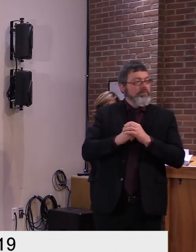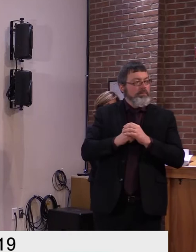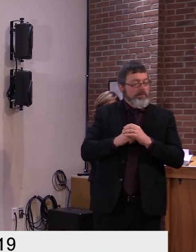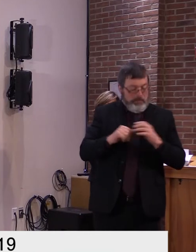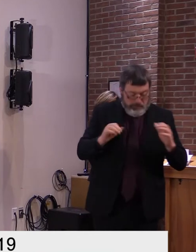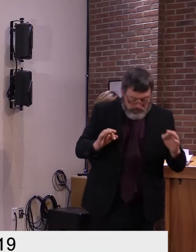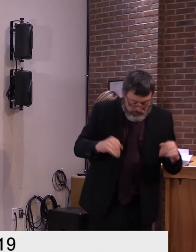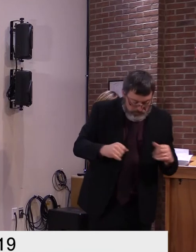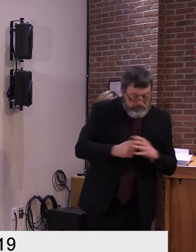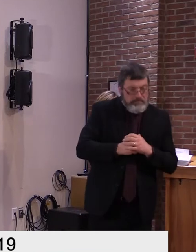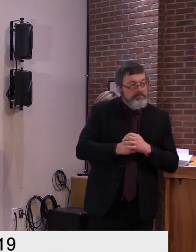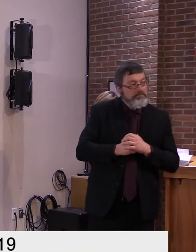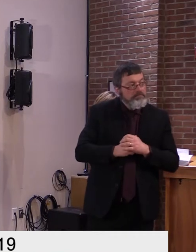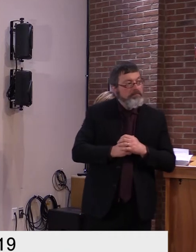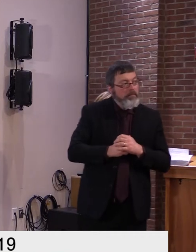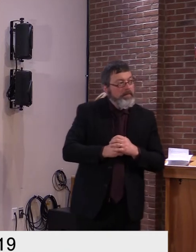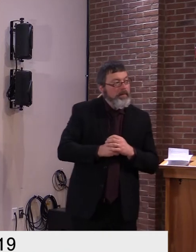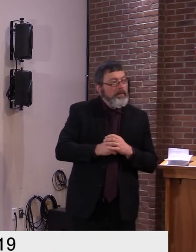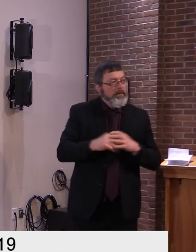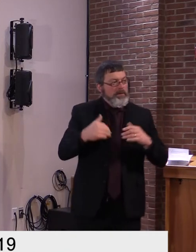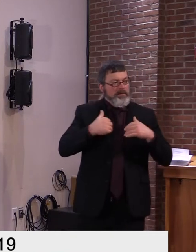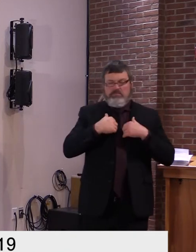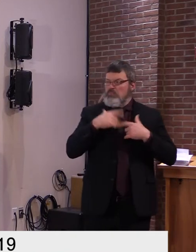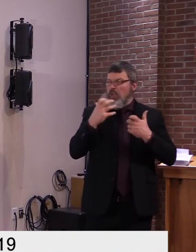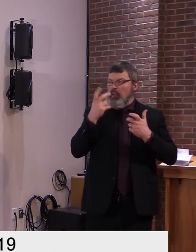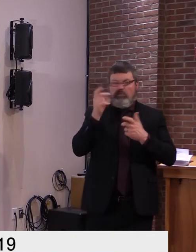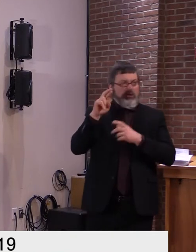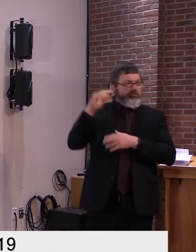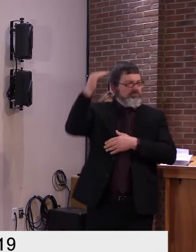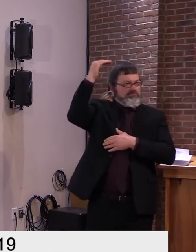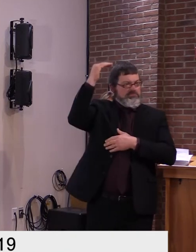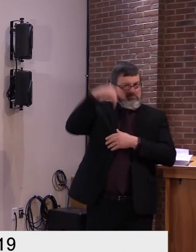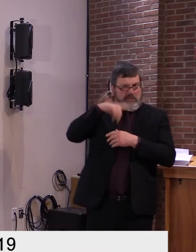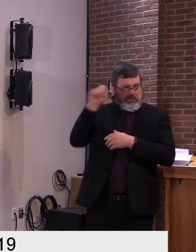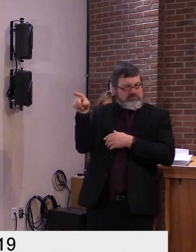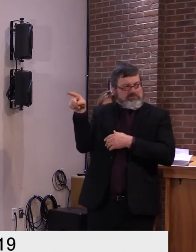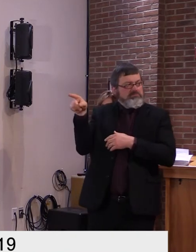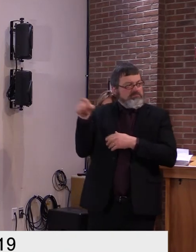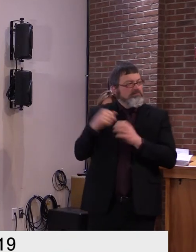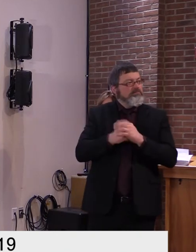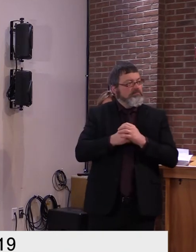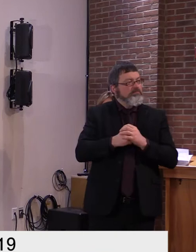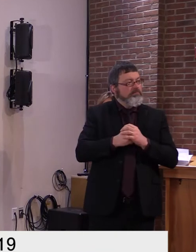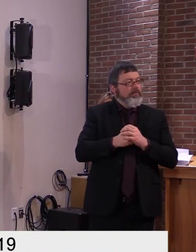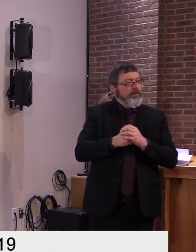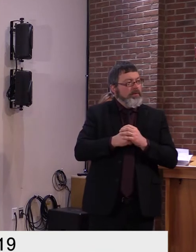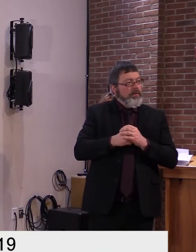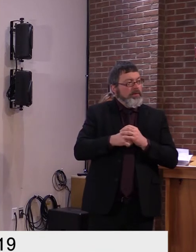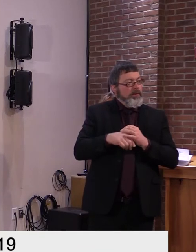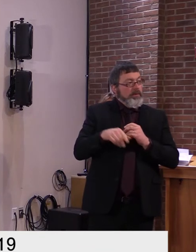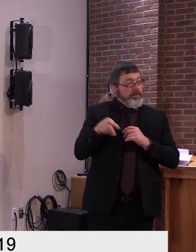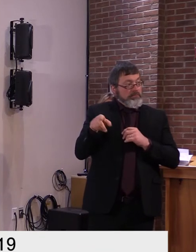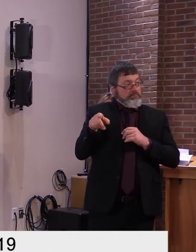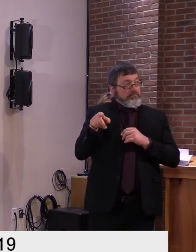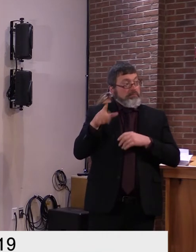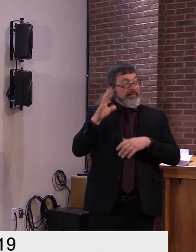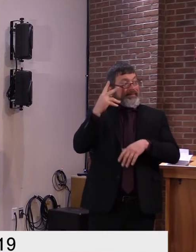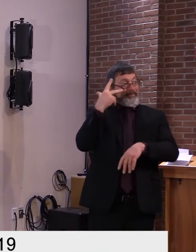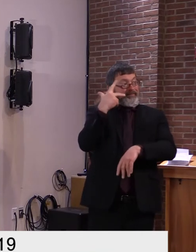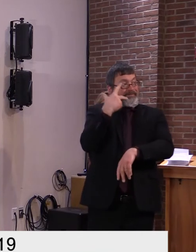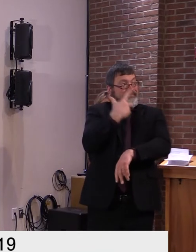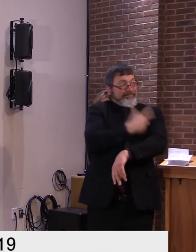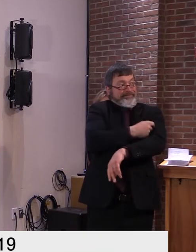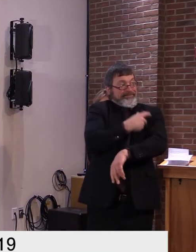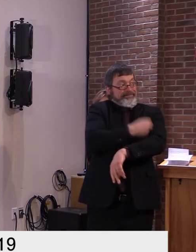message might be for Dr. Levine. Do you know how many vaccines are available up here in the Northeast Kingdom, particularly